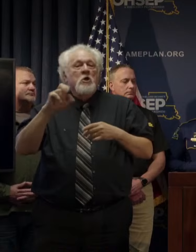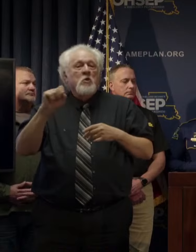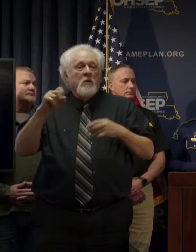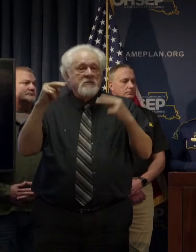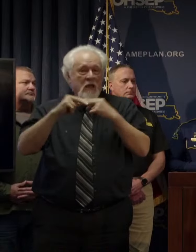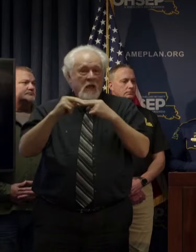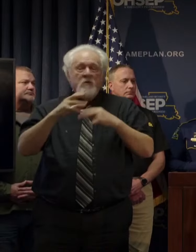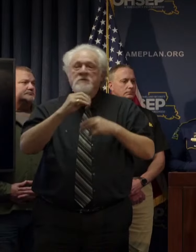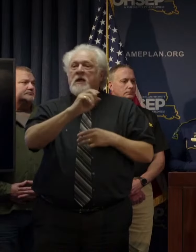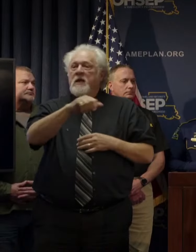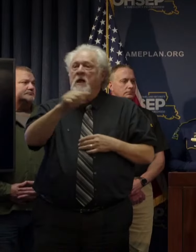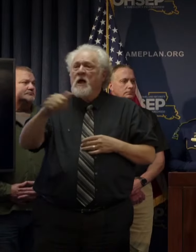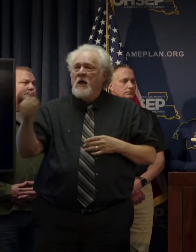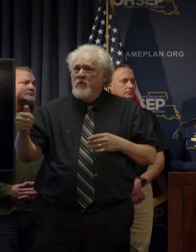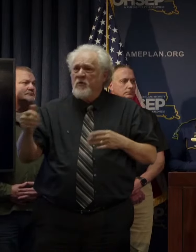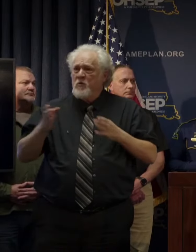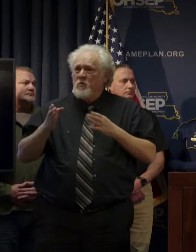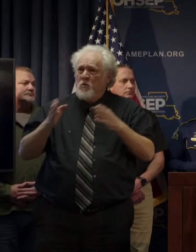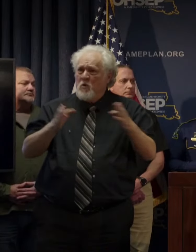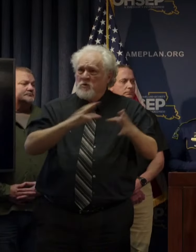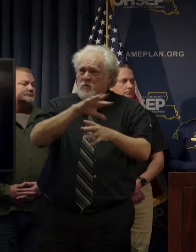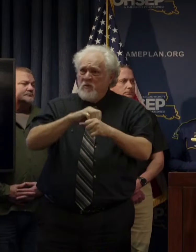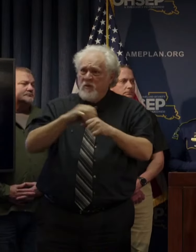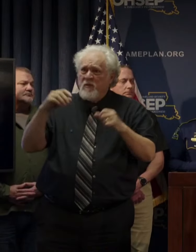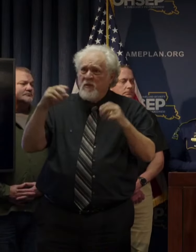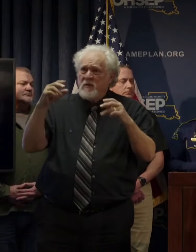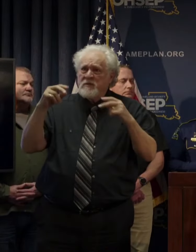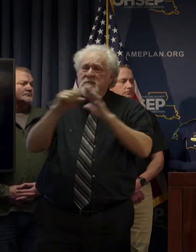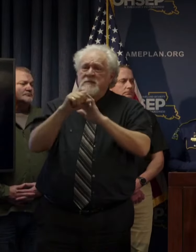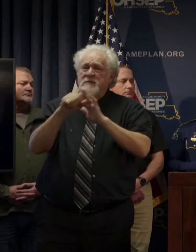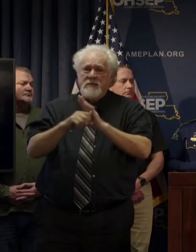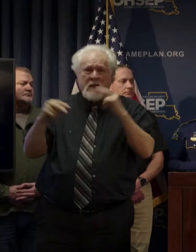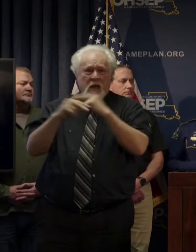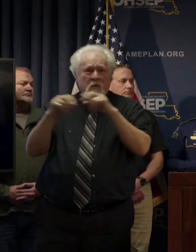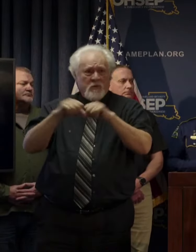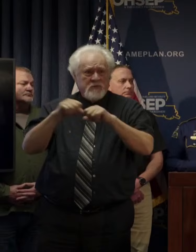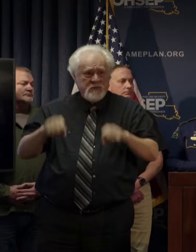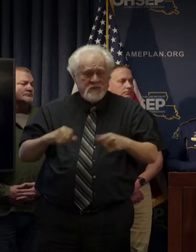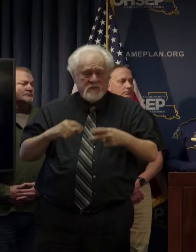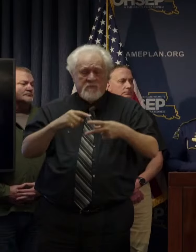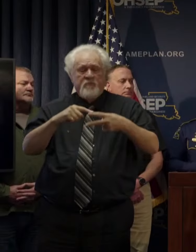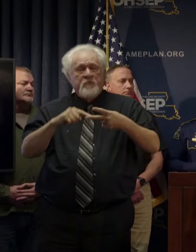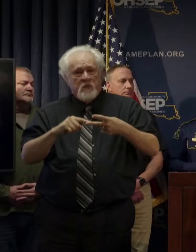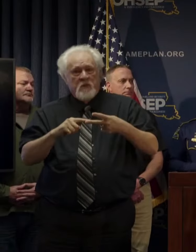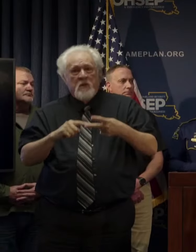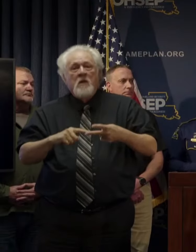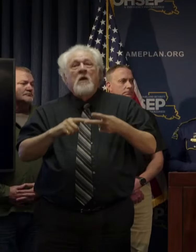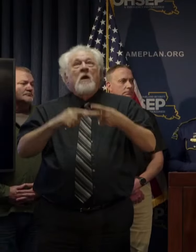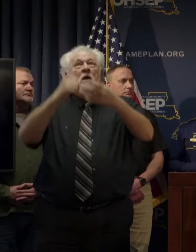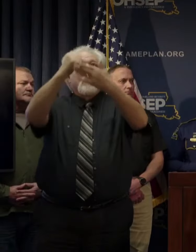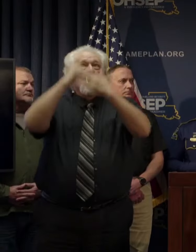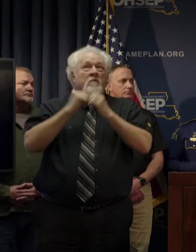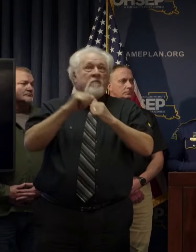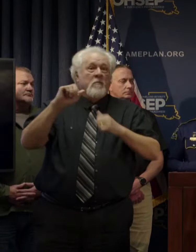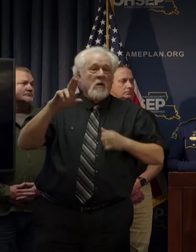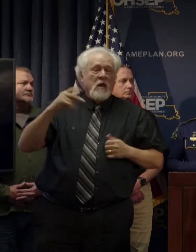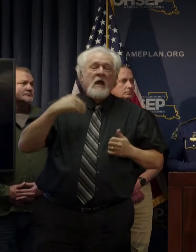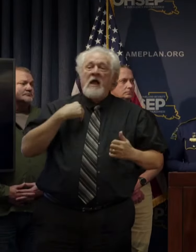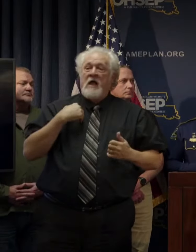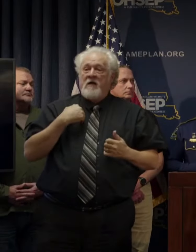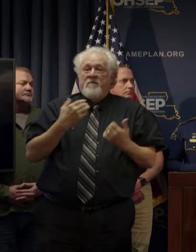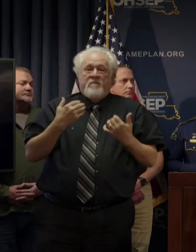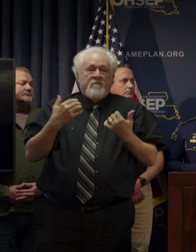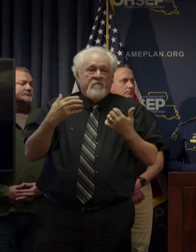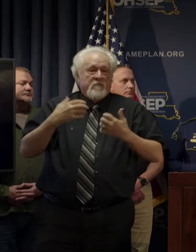other roadways within the state highway system after that. With assistance again from Arkansas, we have equipment that we